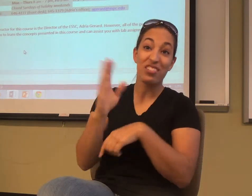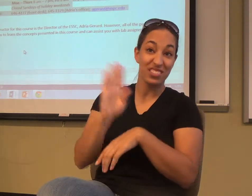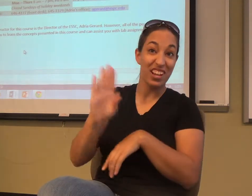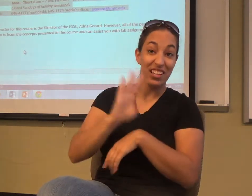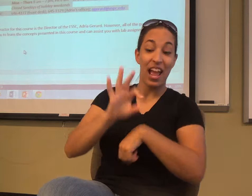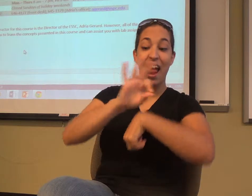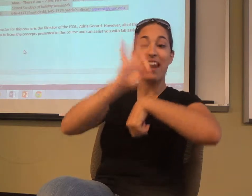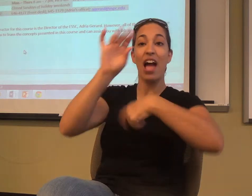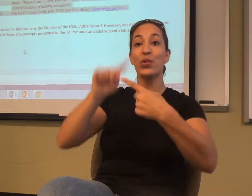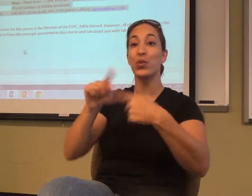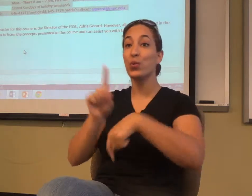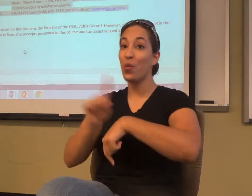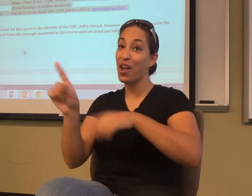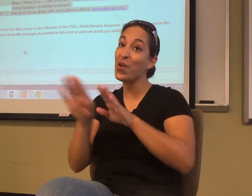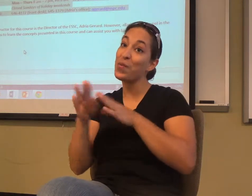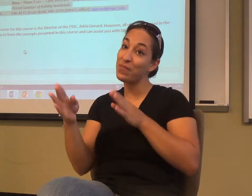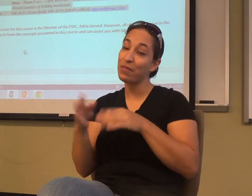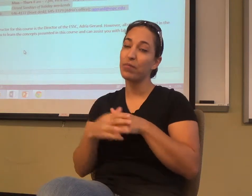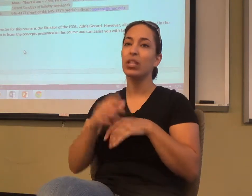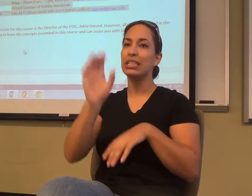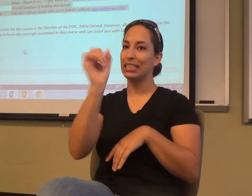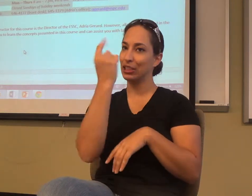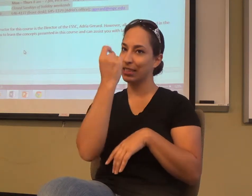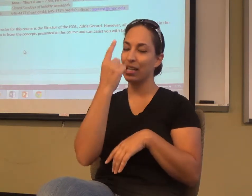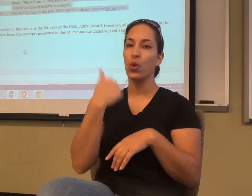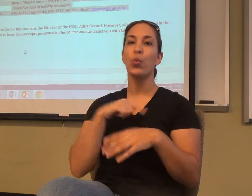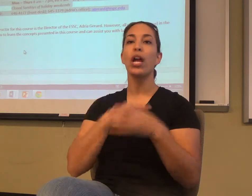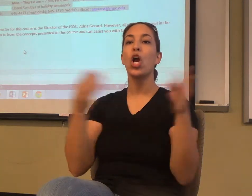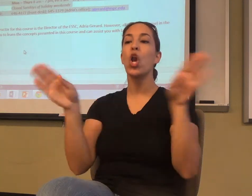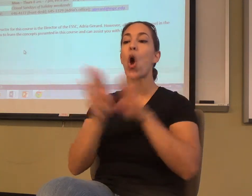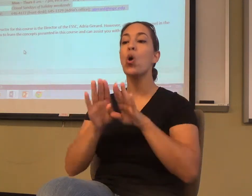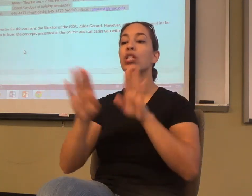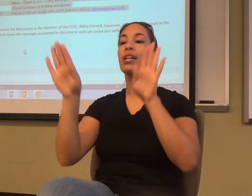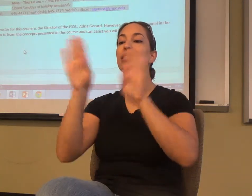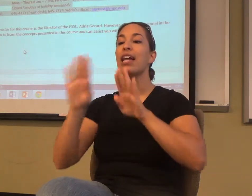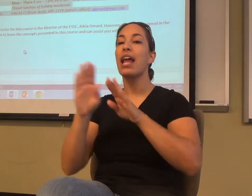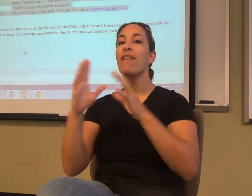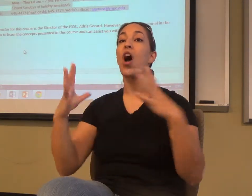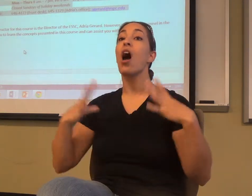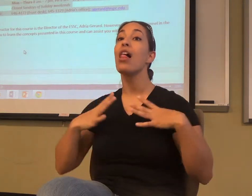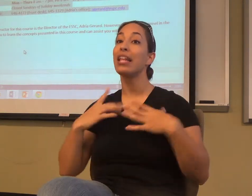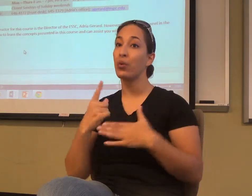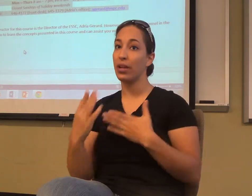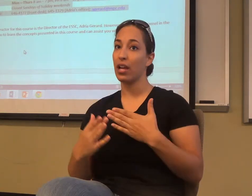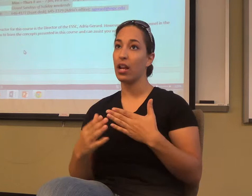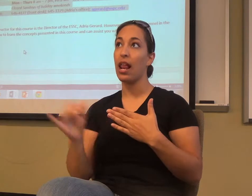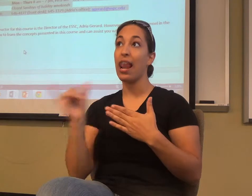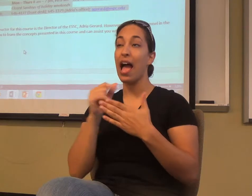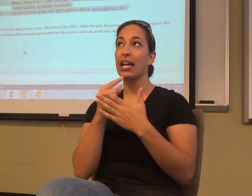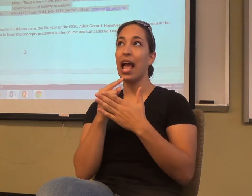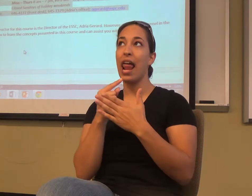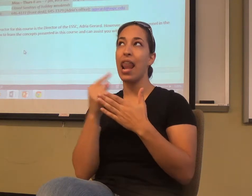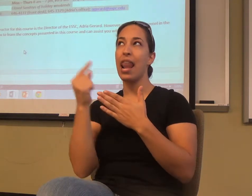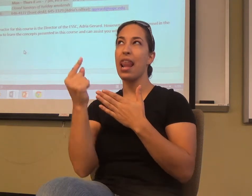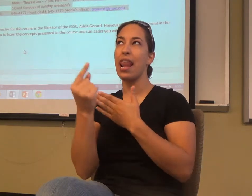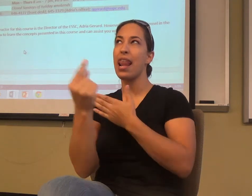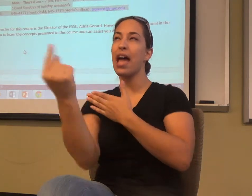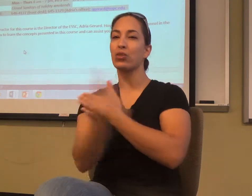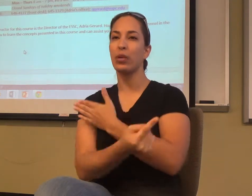Please note that we are closed on Sundays of holiday weekends. So President's Weekend, which is coming up next weekend, Memorial Weekend, Spring